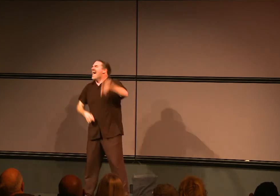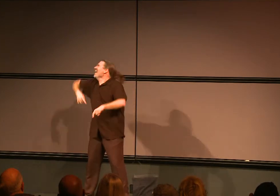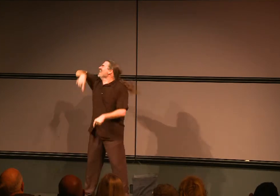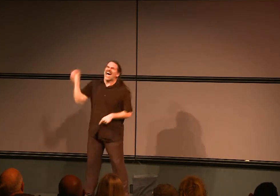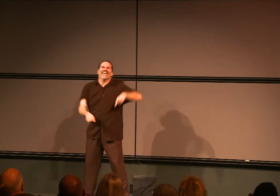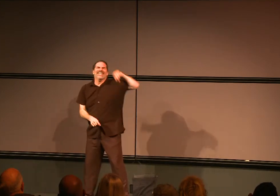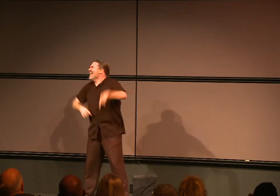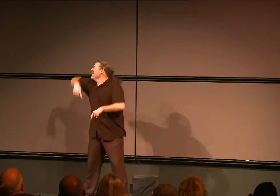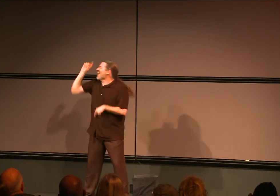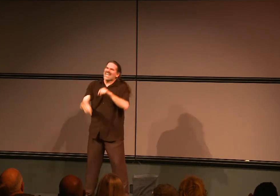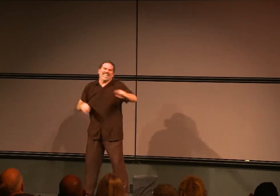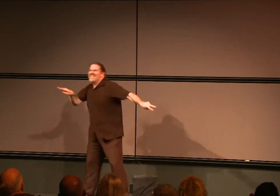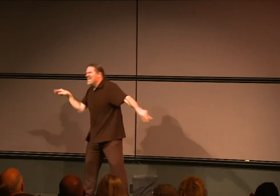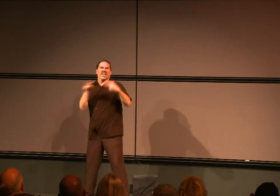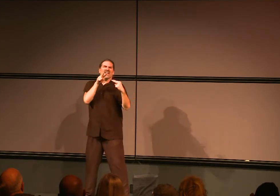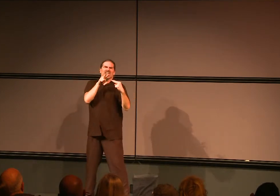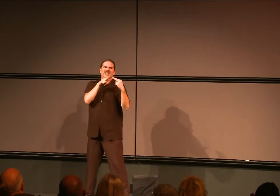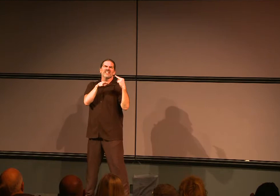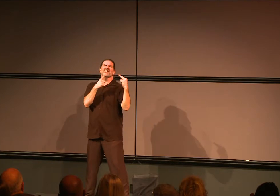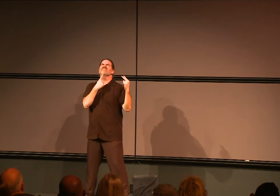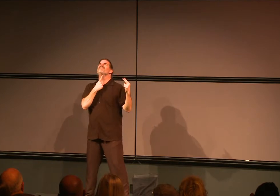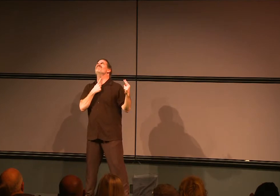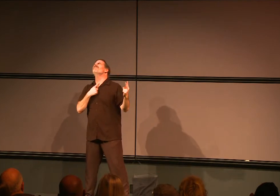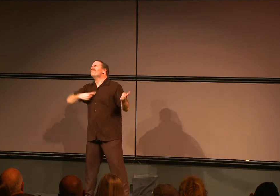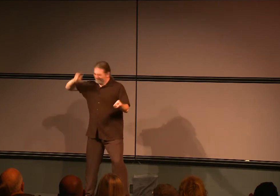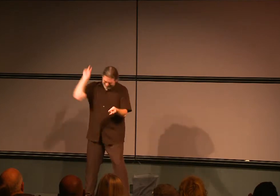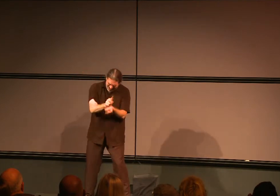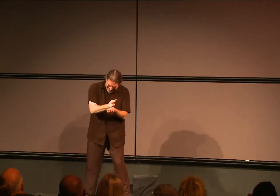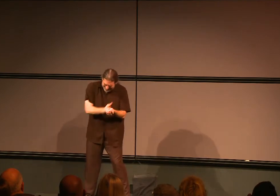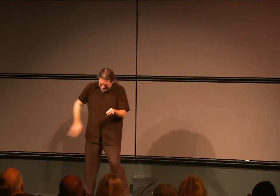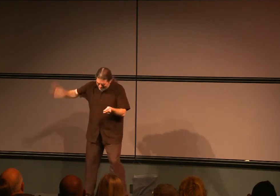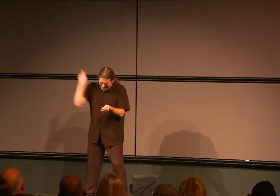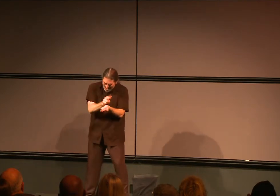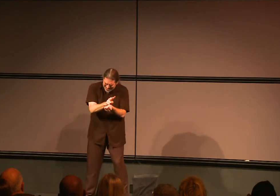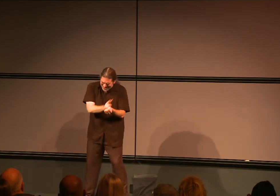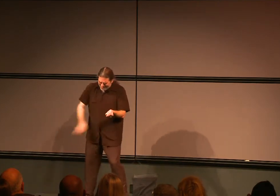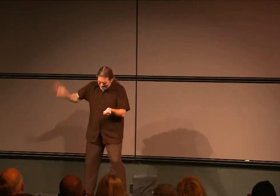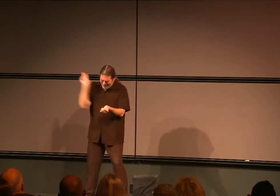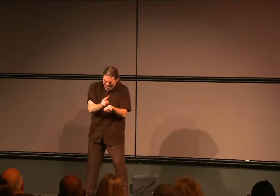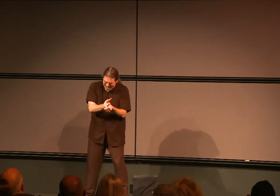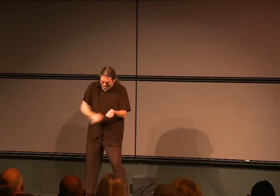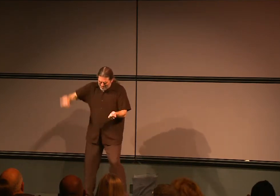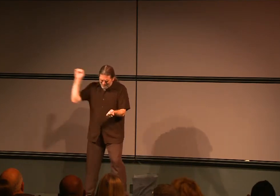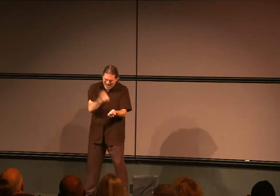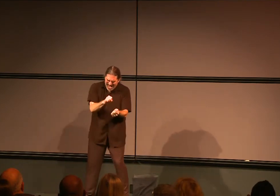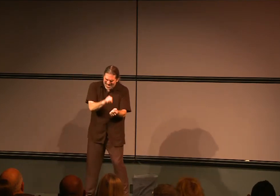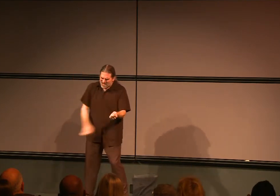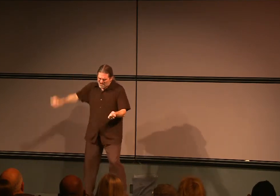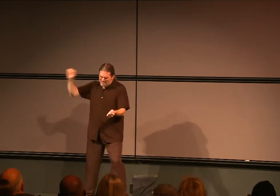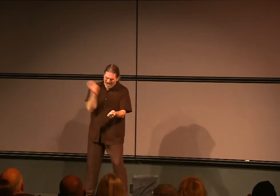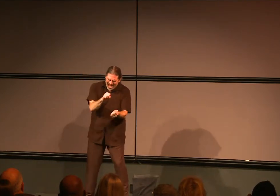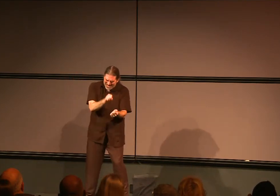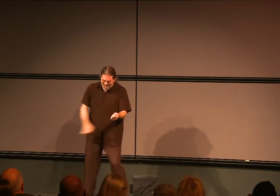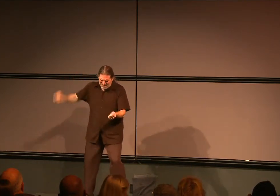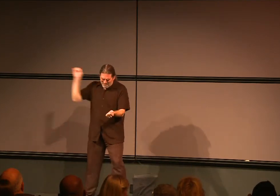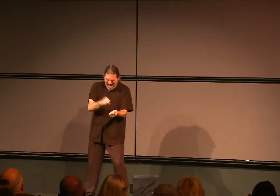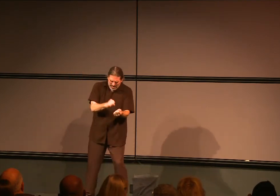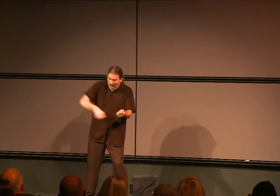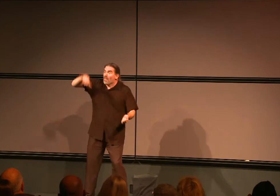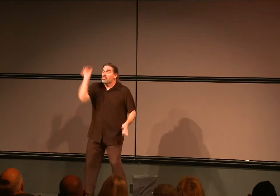Running. Our eyes. Fornication. Pounding away.